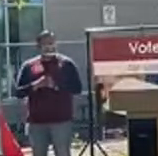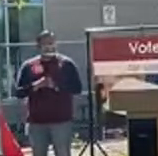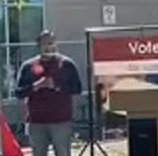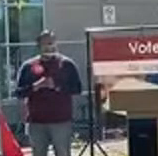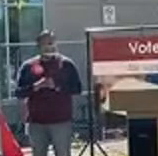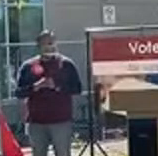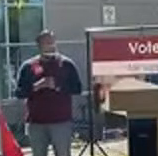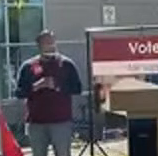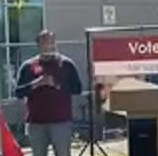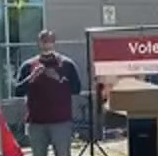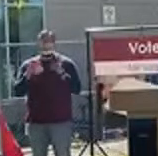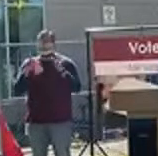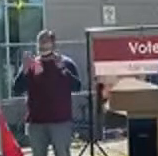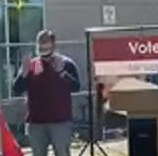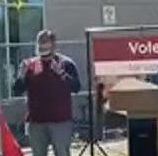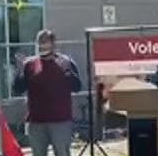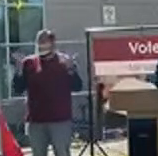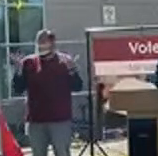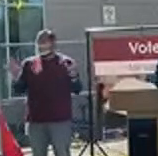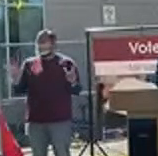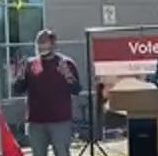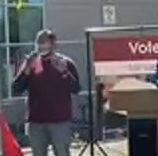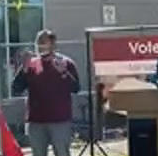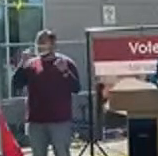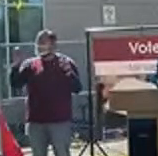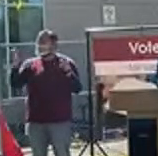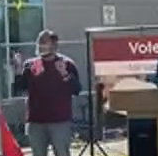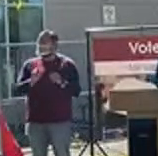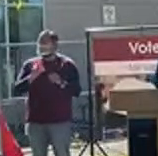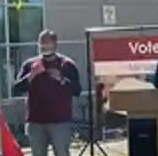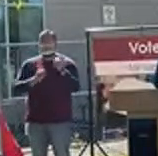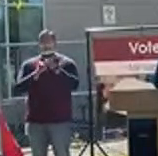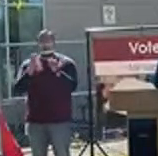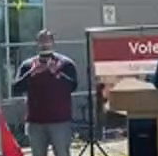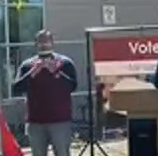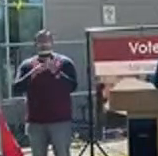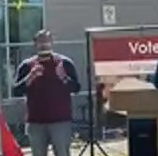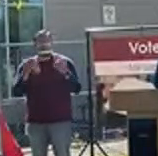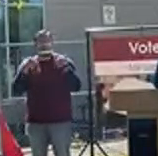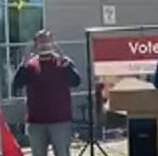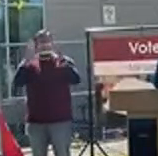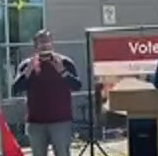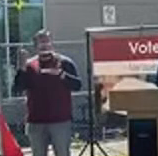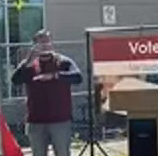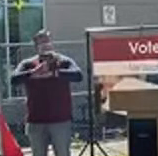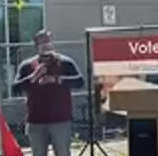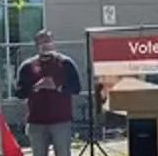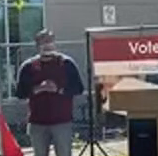All right, that concludes our event. Thank you all for coming and for supporting our students. Have an awesome day.